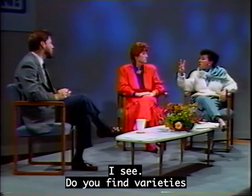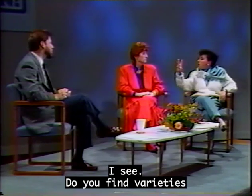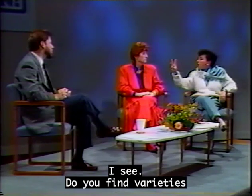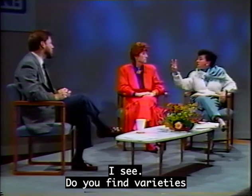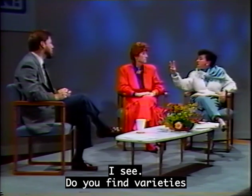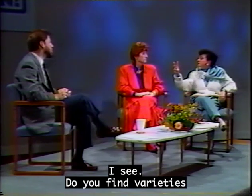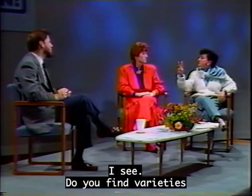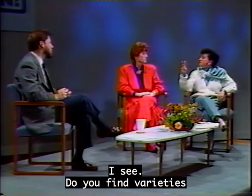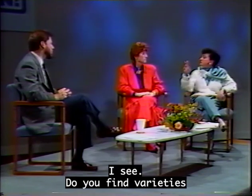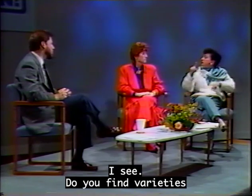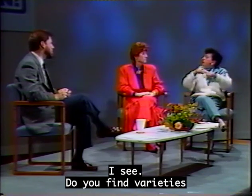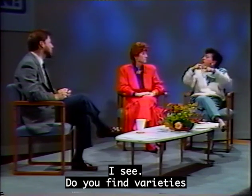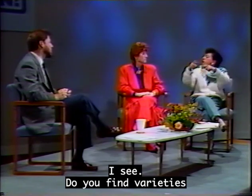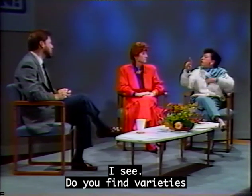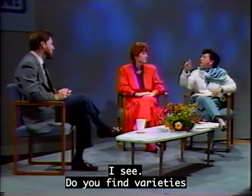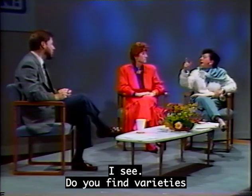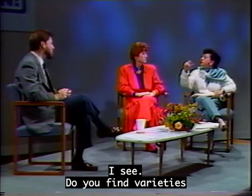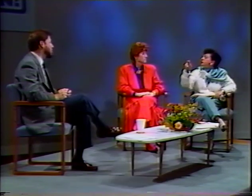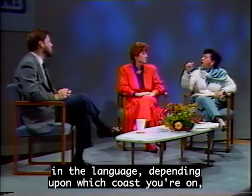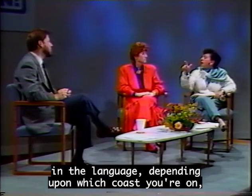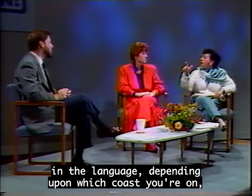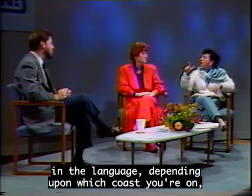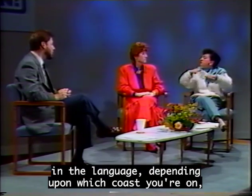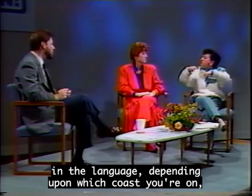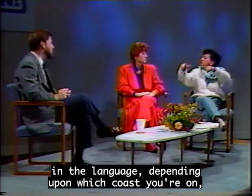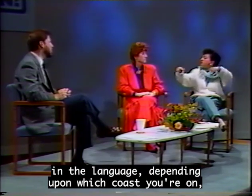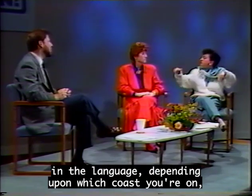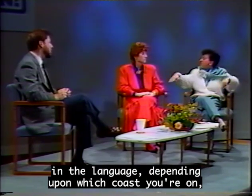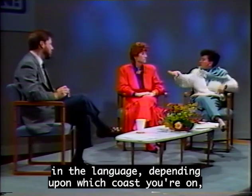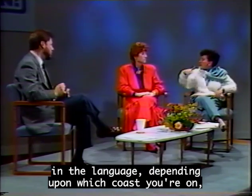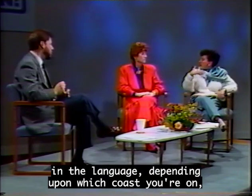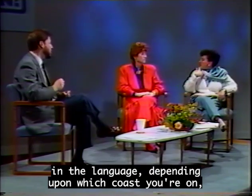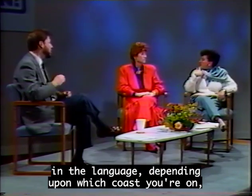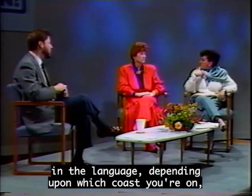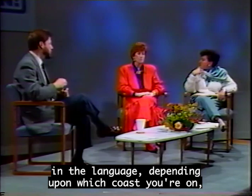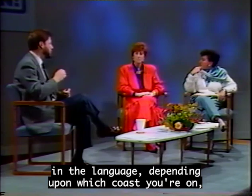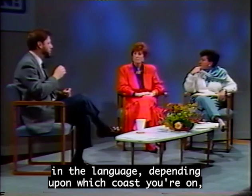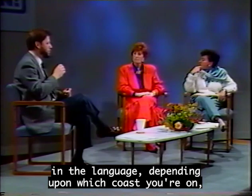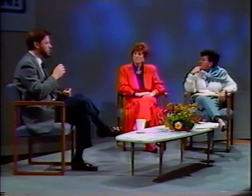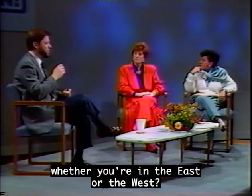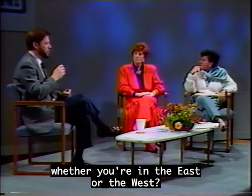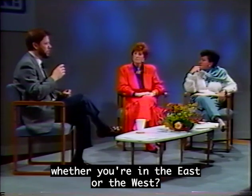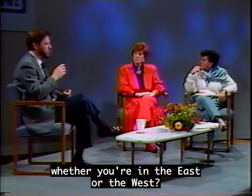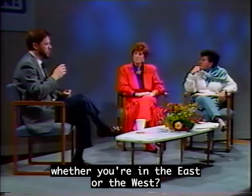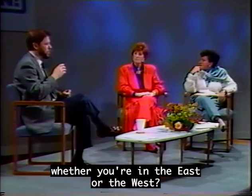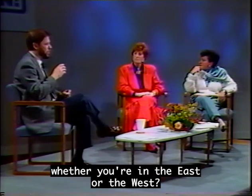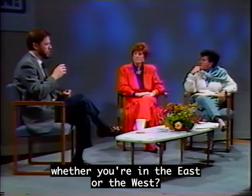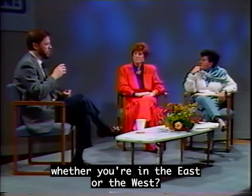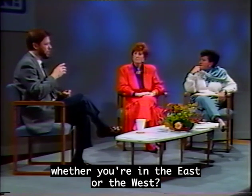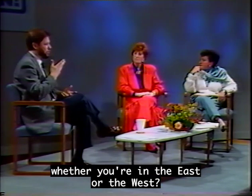I see. Do you find varieties in the language depending upon which coast you're on, whether you're in the east or the west?